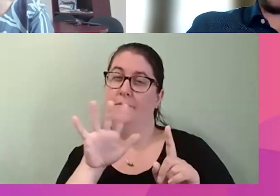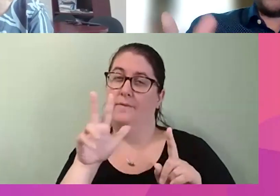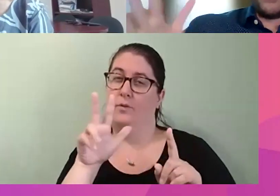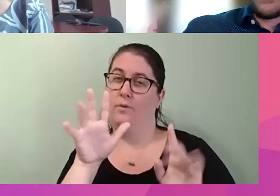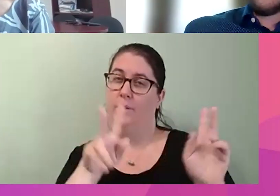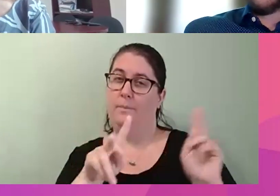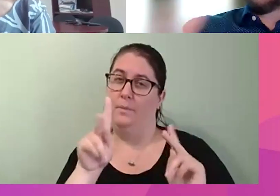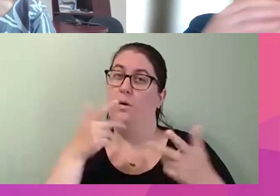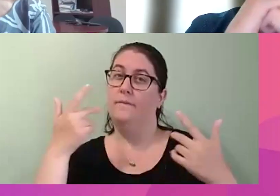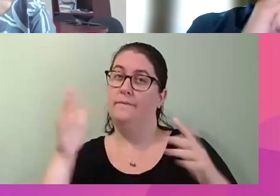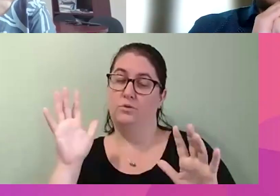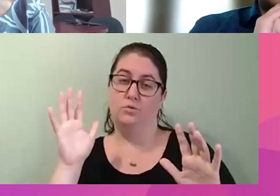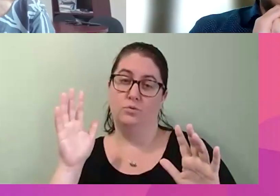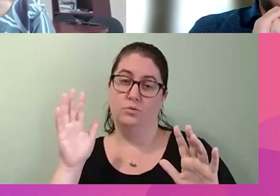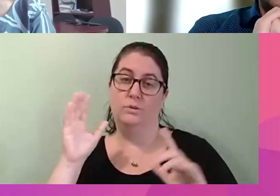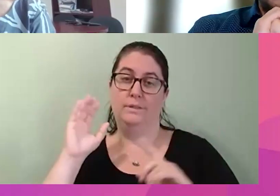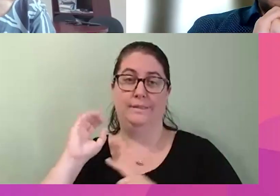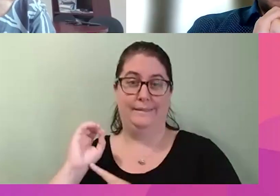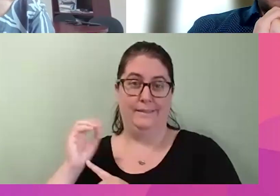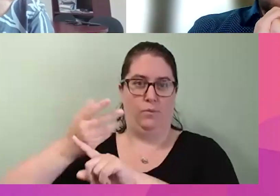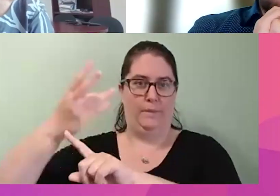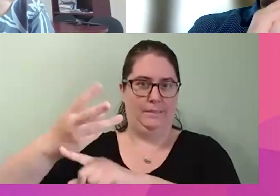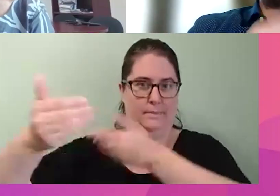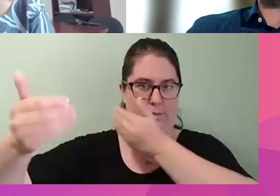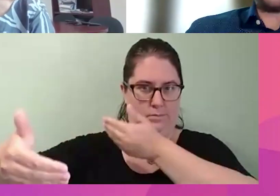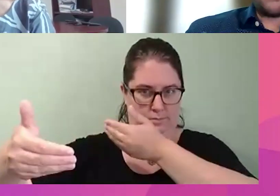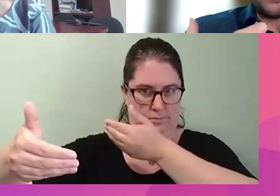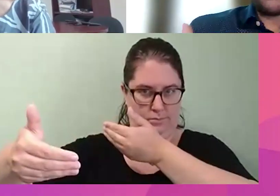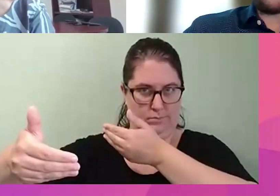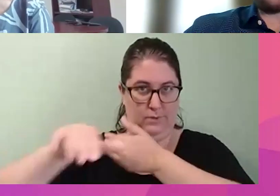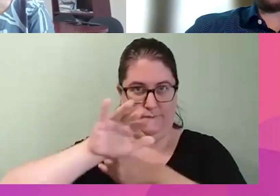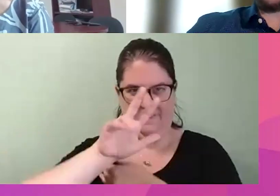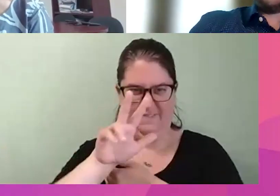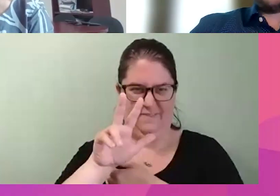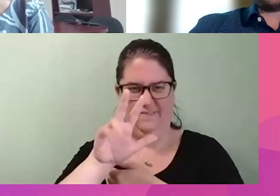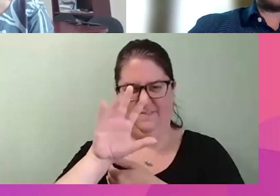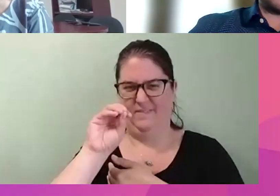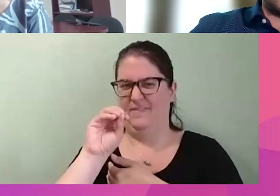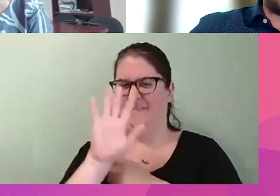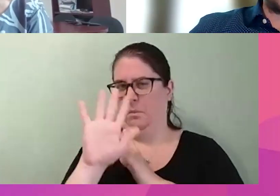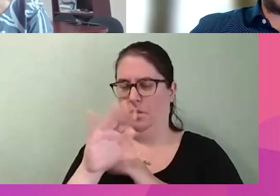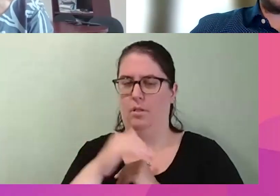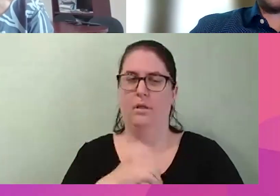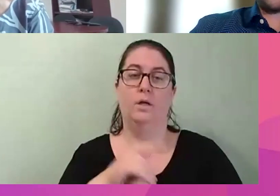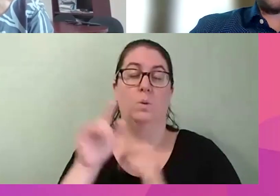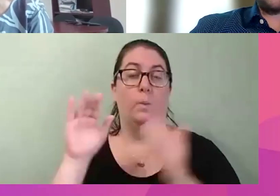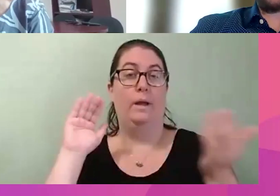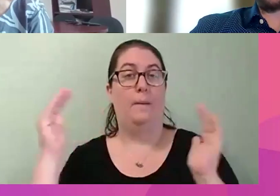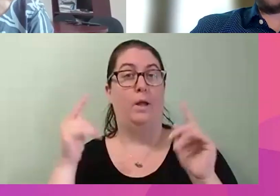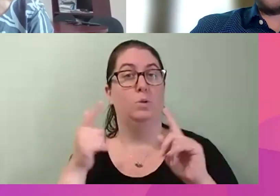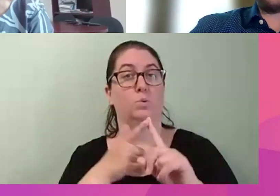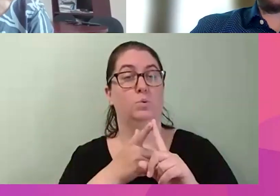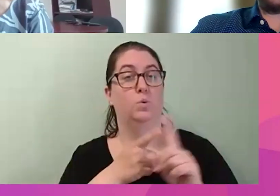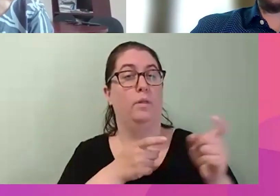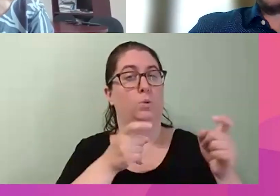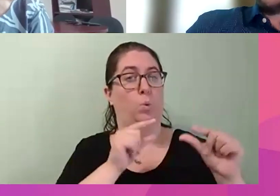had all three points of data collection. And when we do the analysis on these cases, comparing those in the treatment and the control groups,